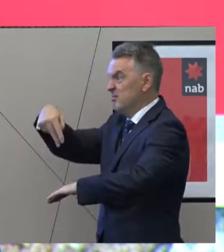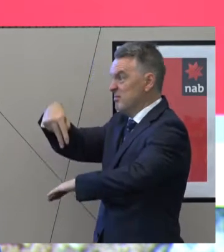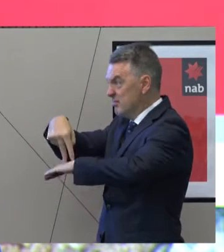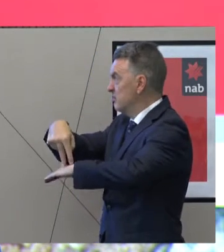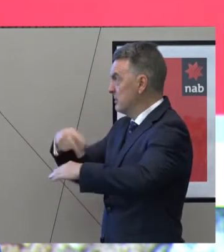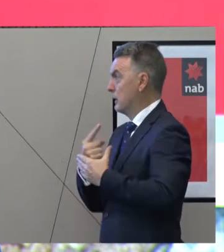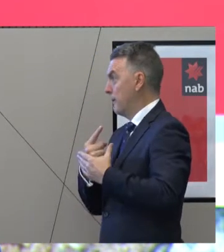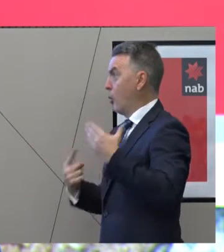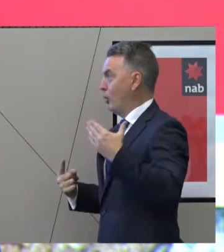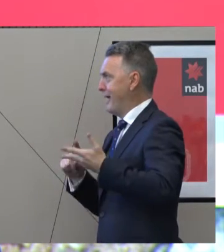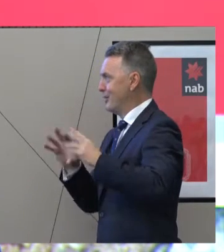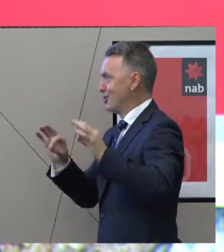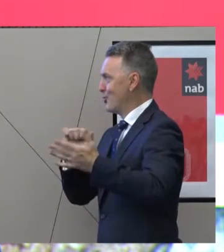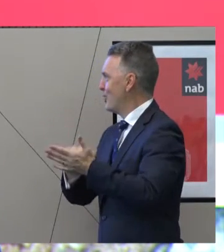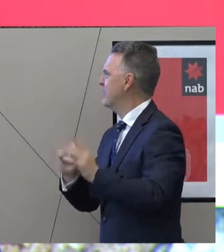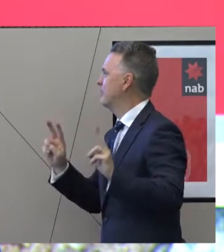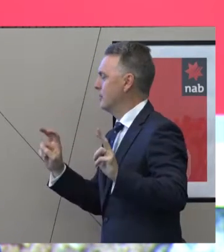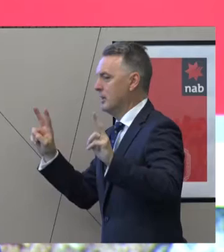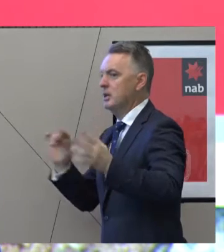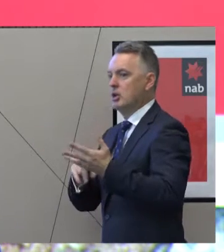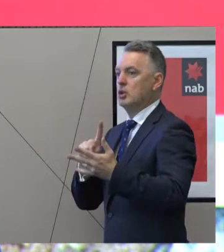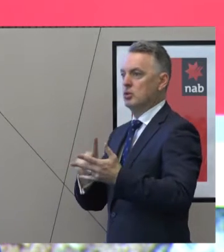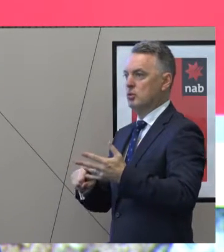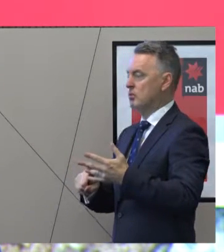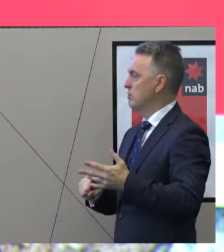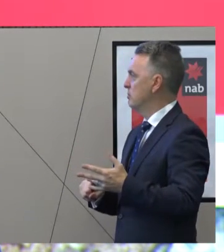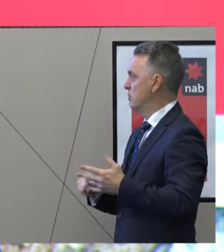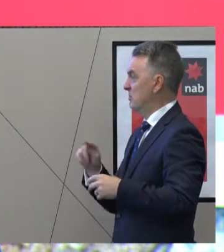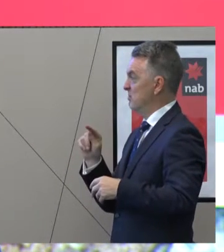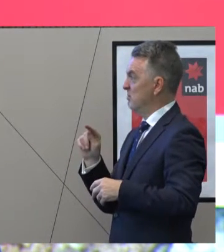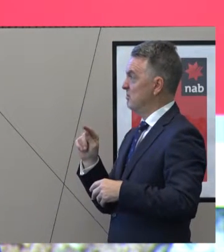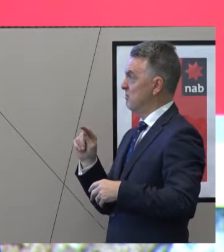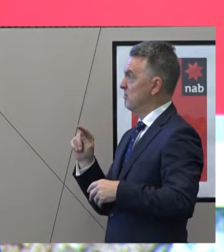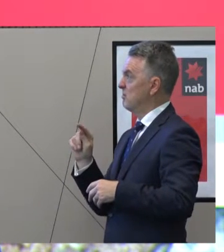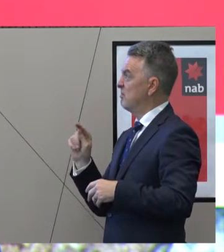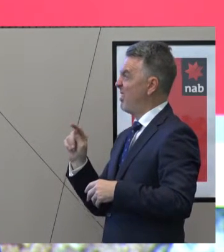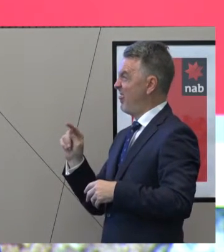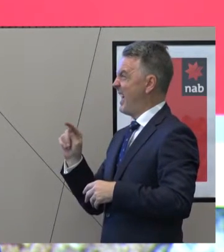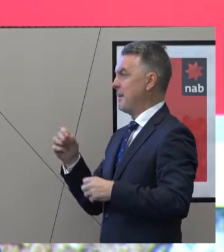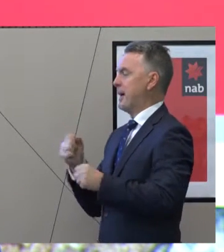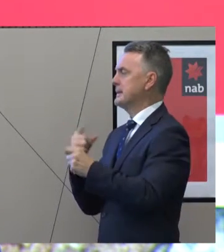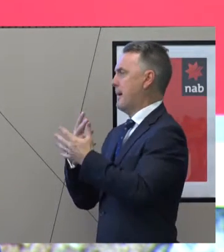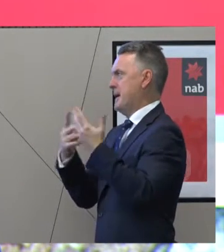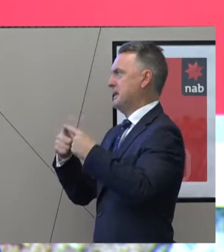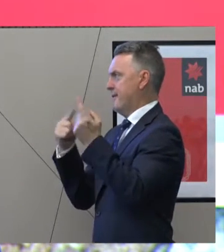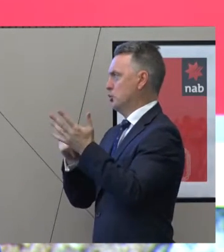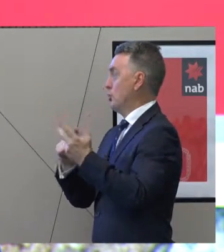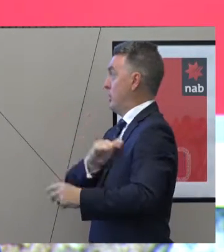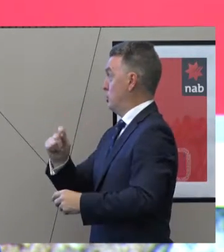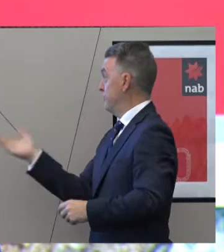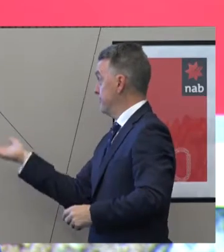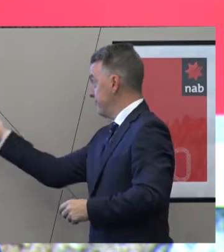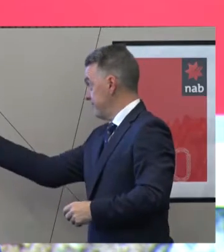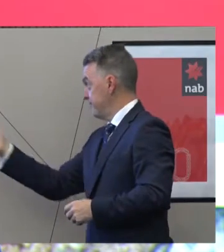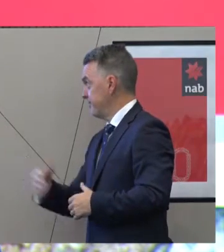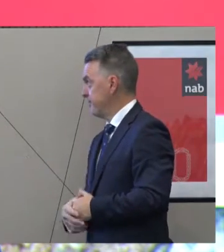something out if it's not right. Very good. And those, they seem small things, but I actually think they make a big difference to attitudes. Definitely.